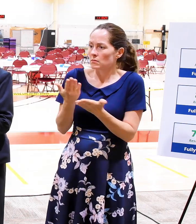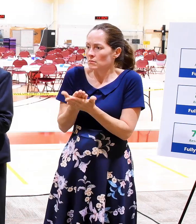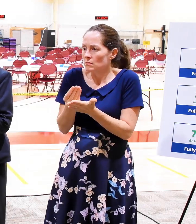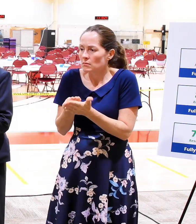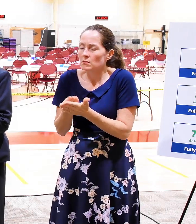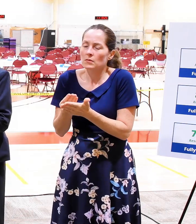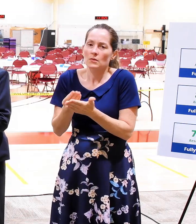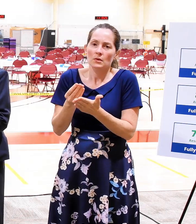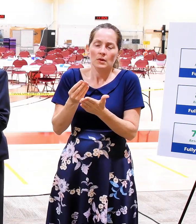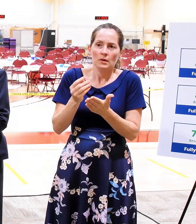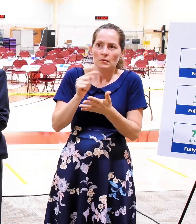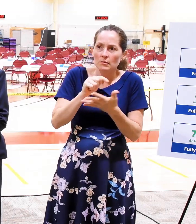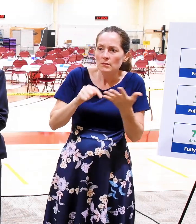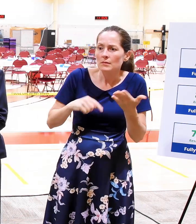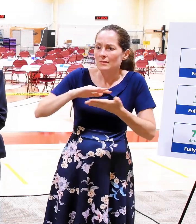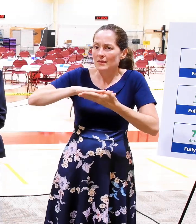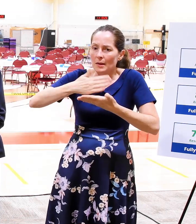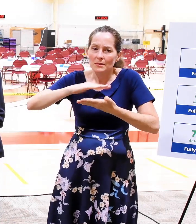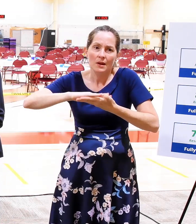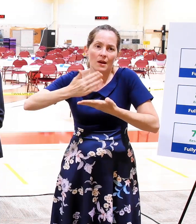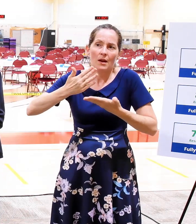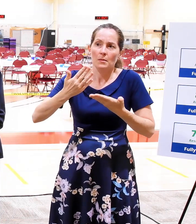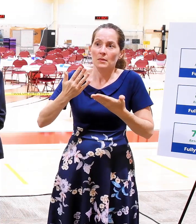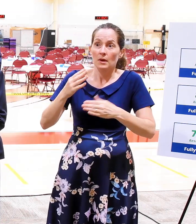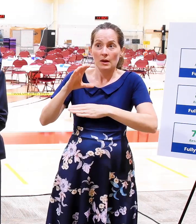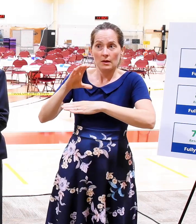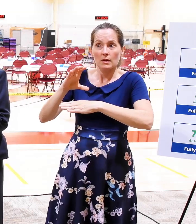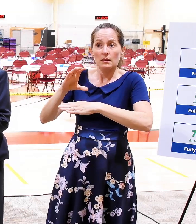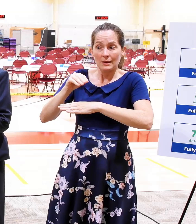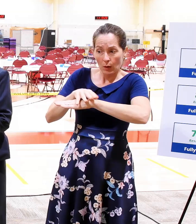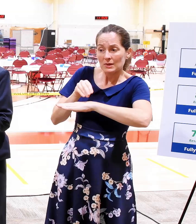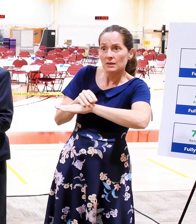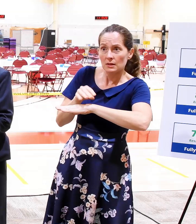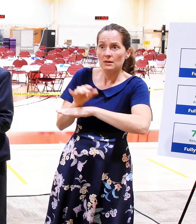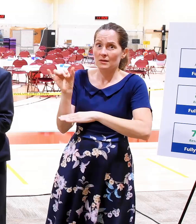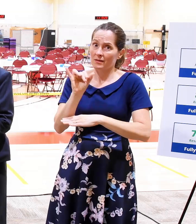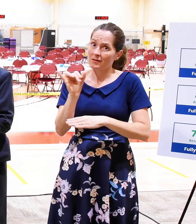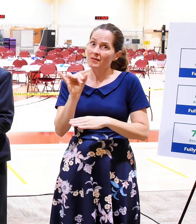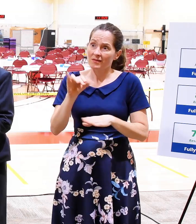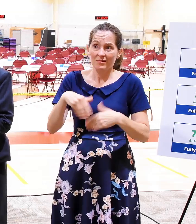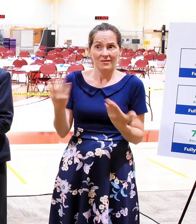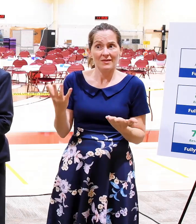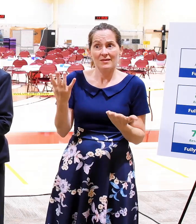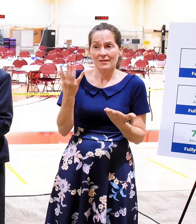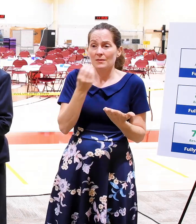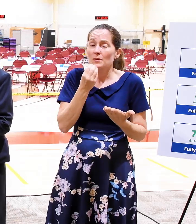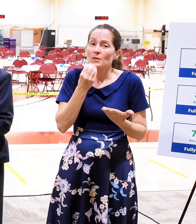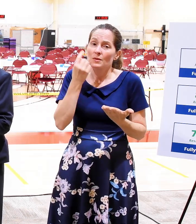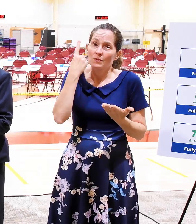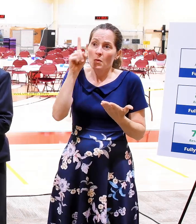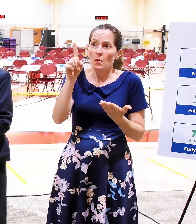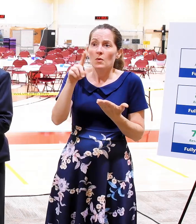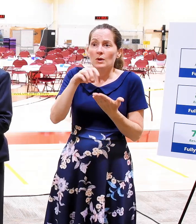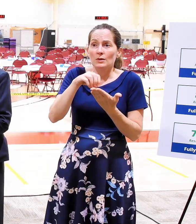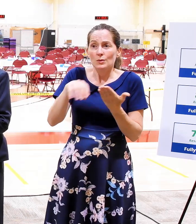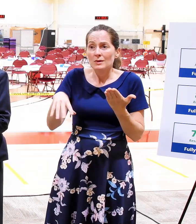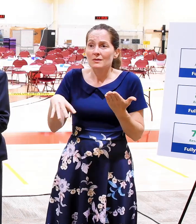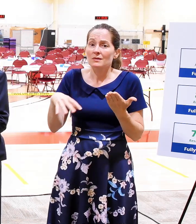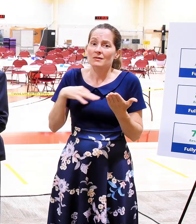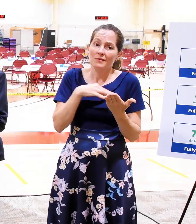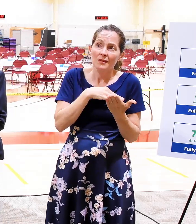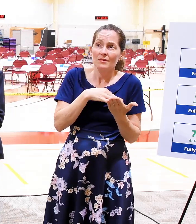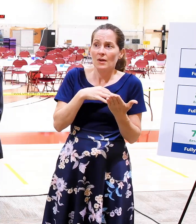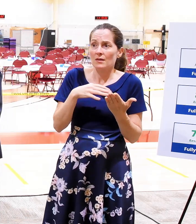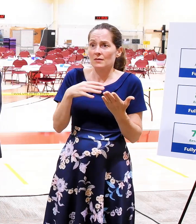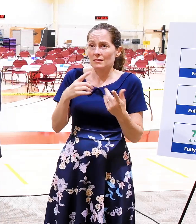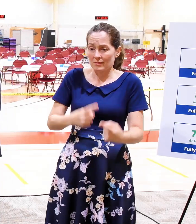resources such as laptops, personal counseling, and food assistance to ensure everyone who wants to pursue an education can